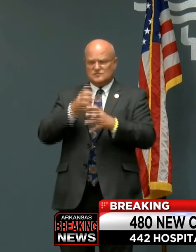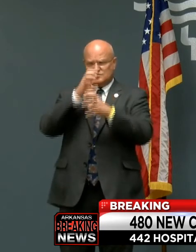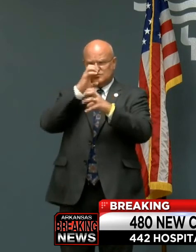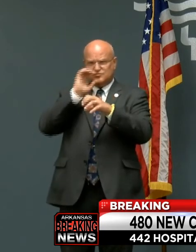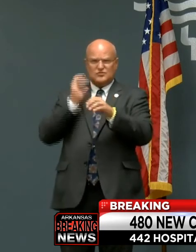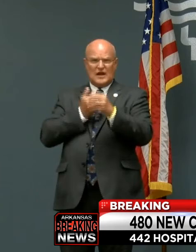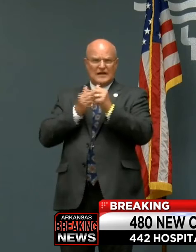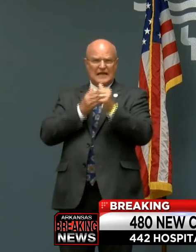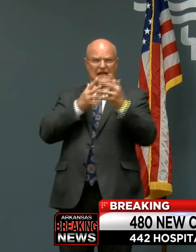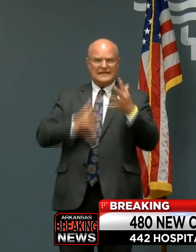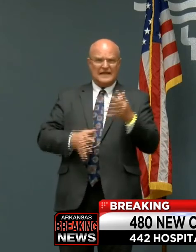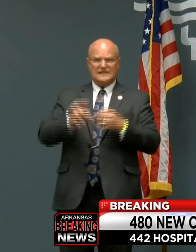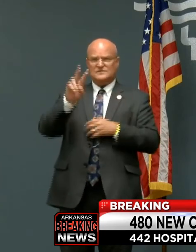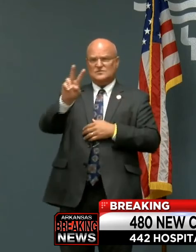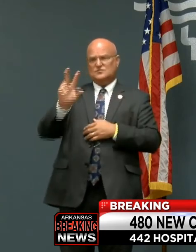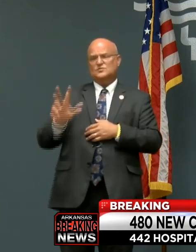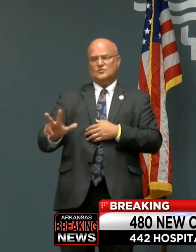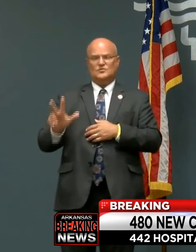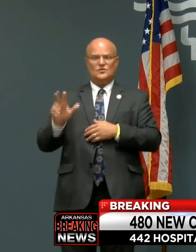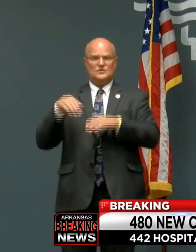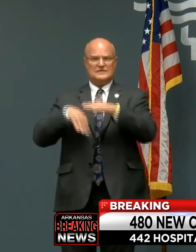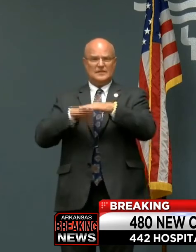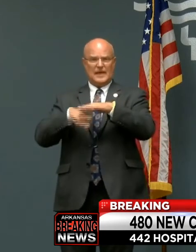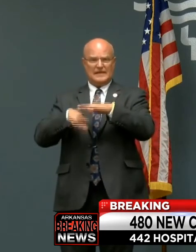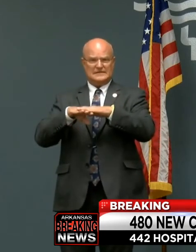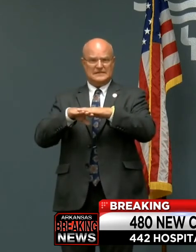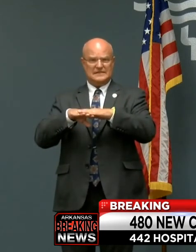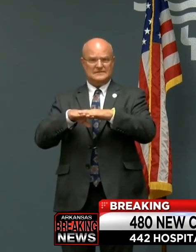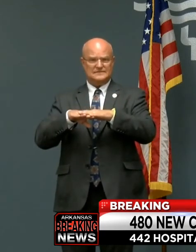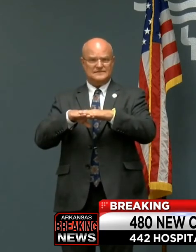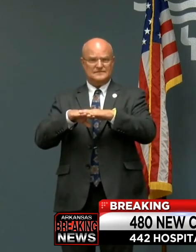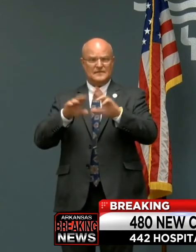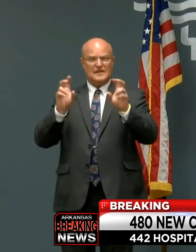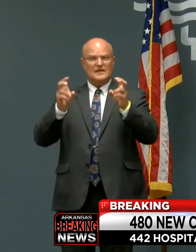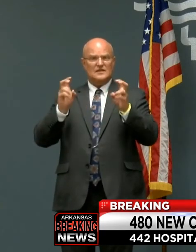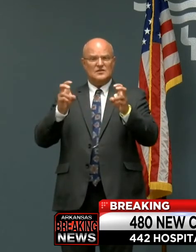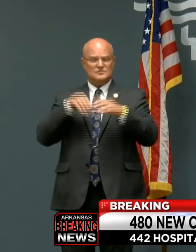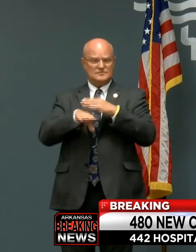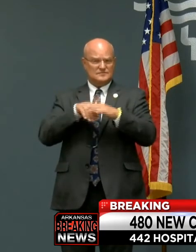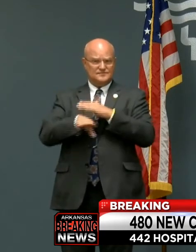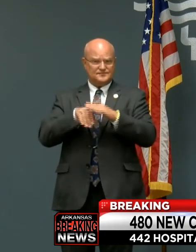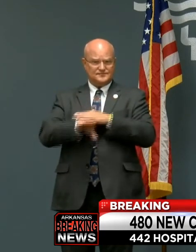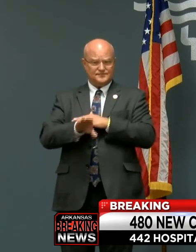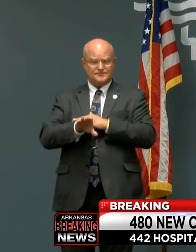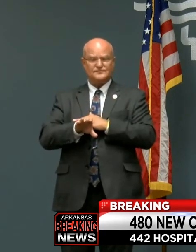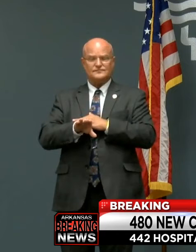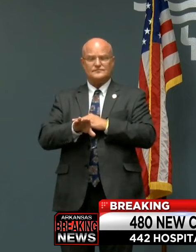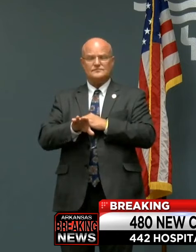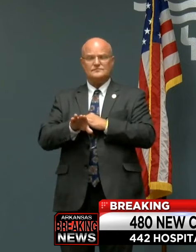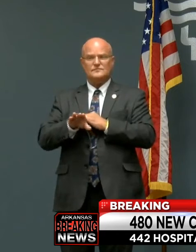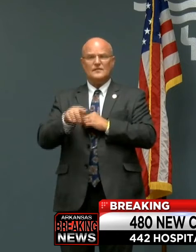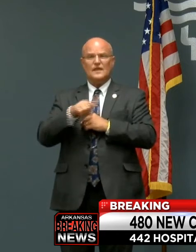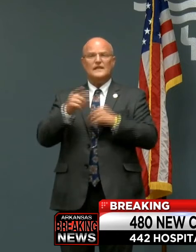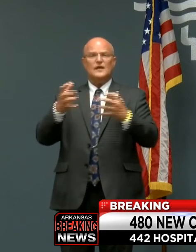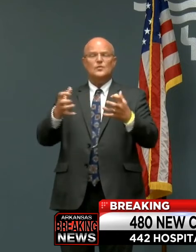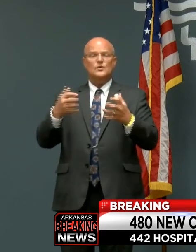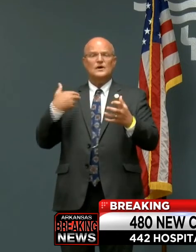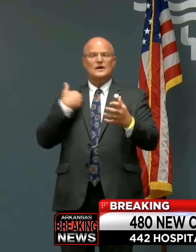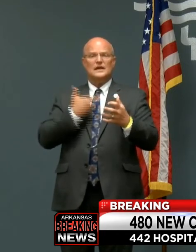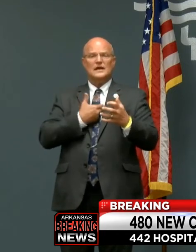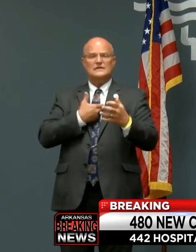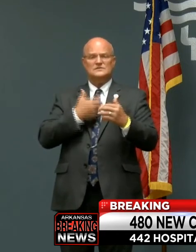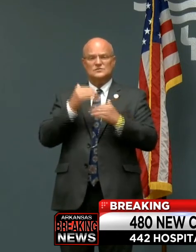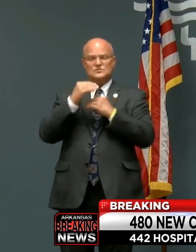our guidelines to 2/3 in terms of occupancy. They want us